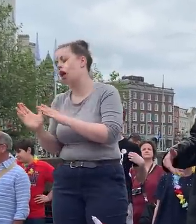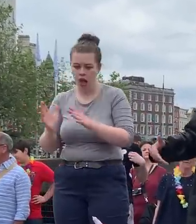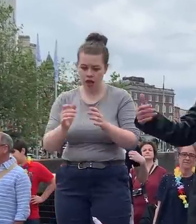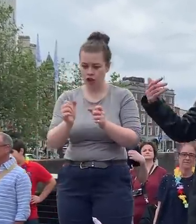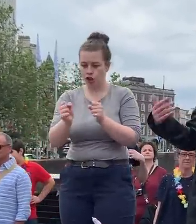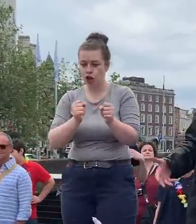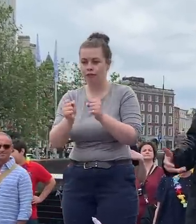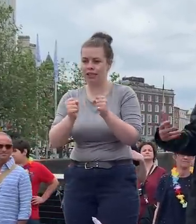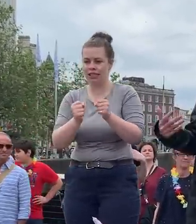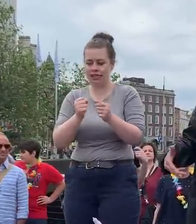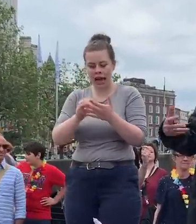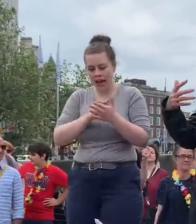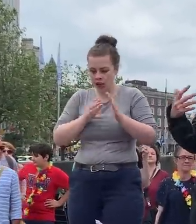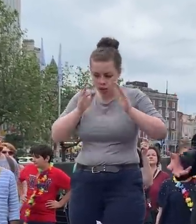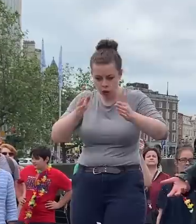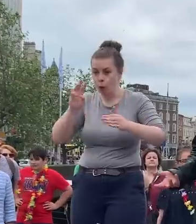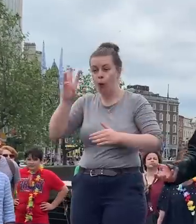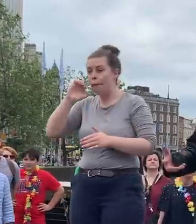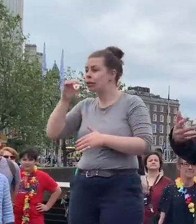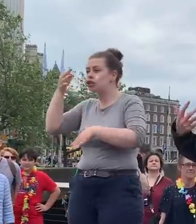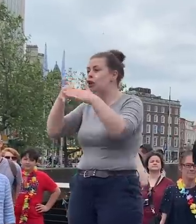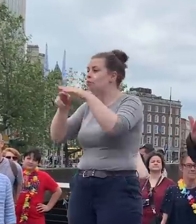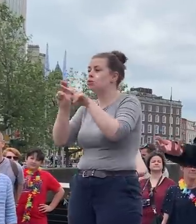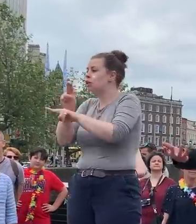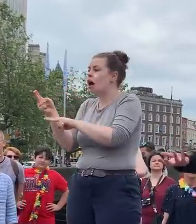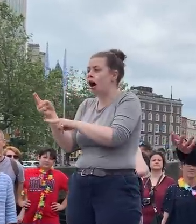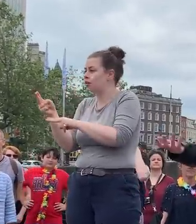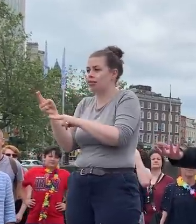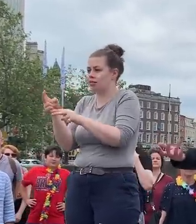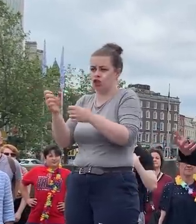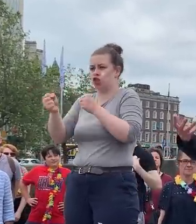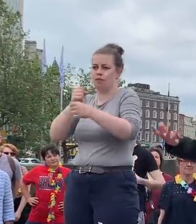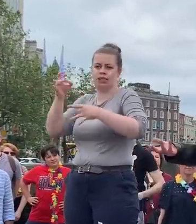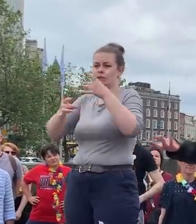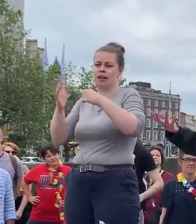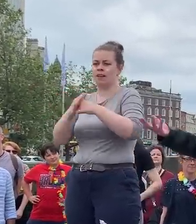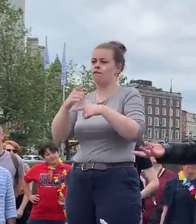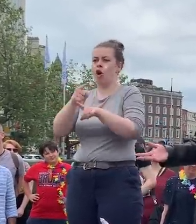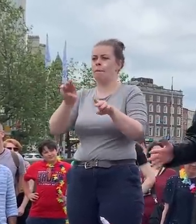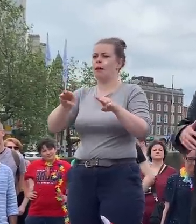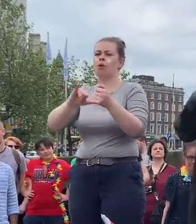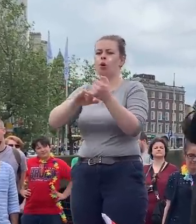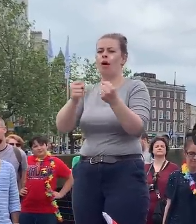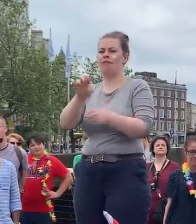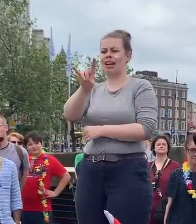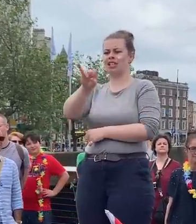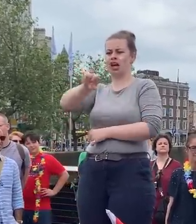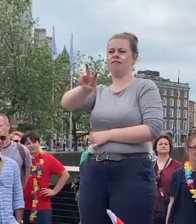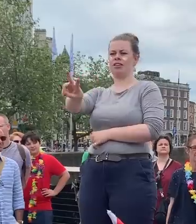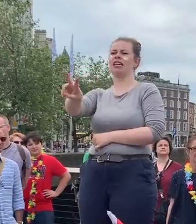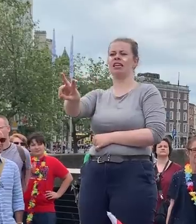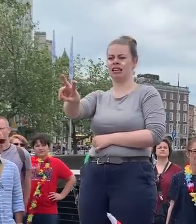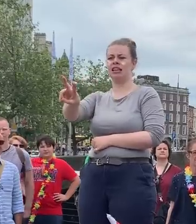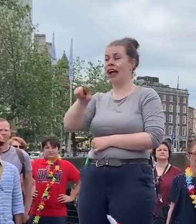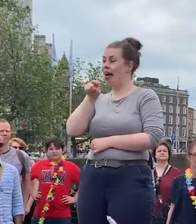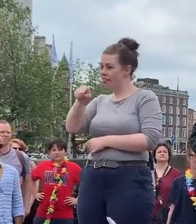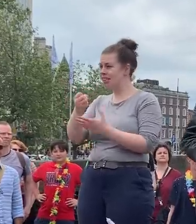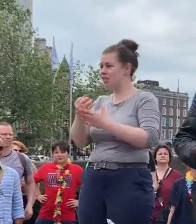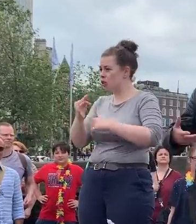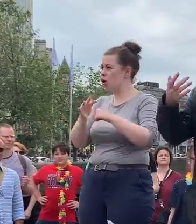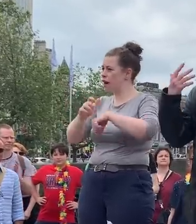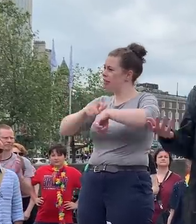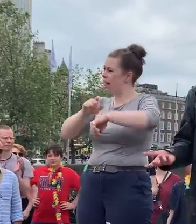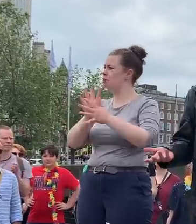the state was not prepared to provide for members of our community who had HIV. That is the story of the